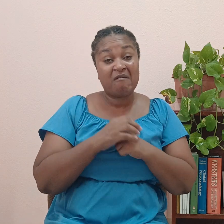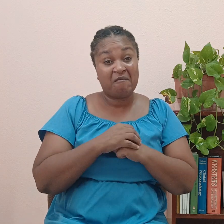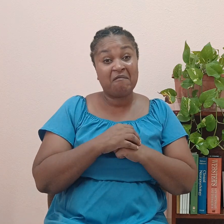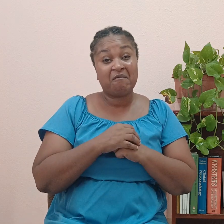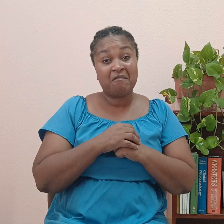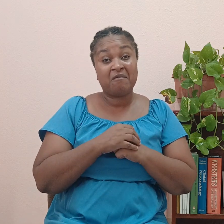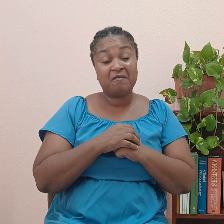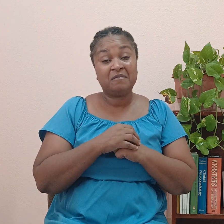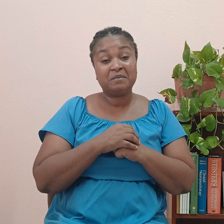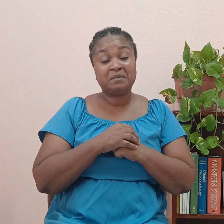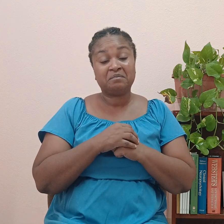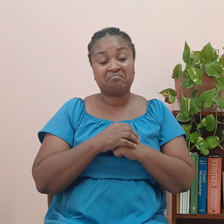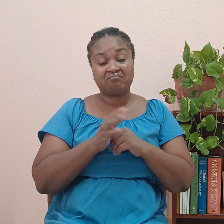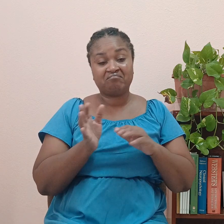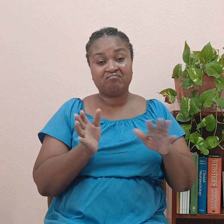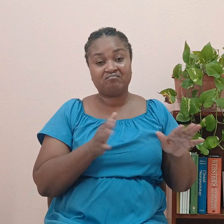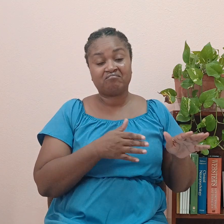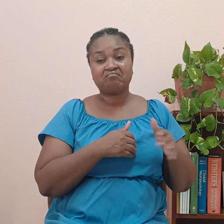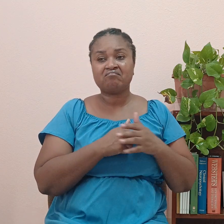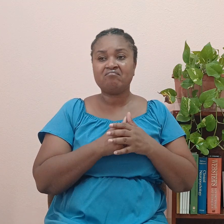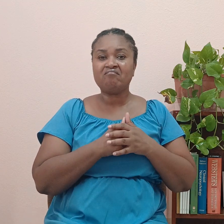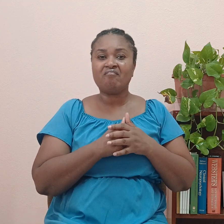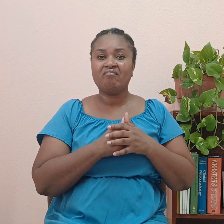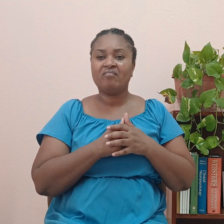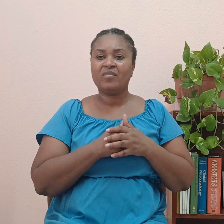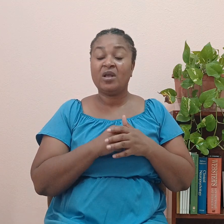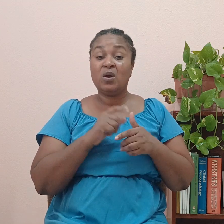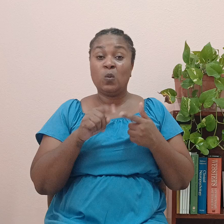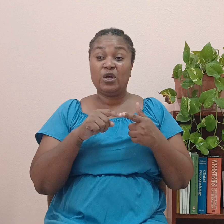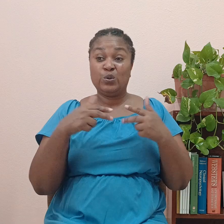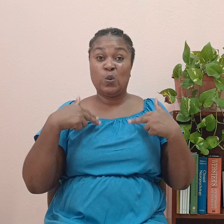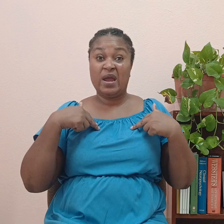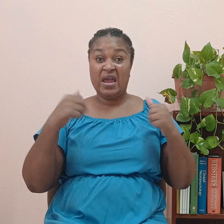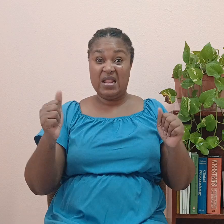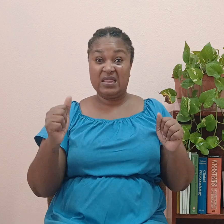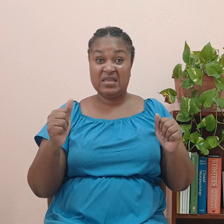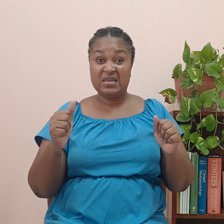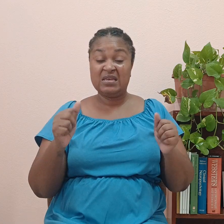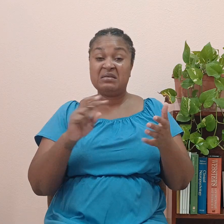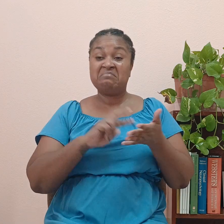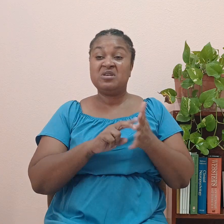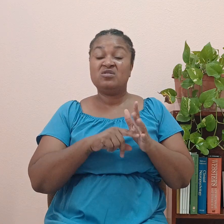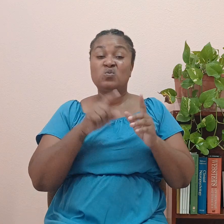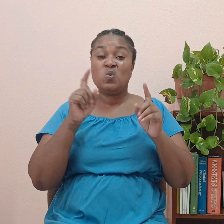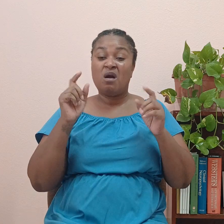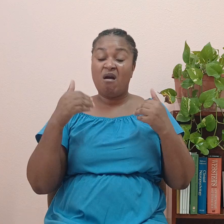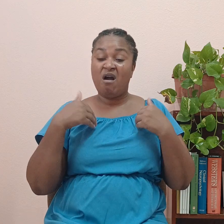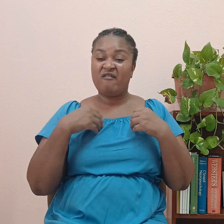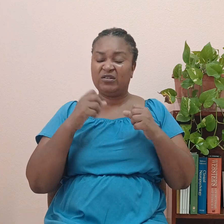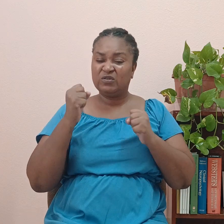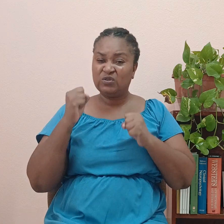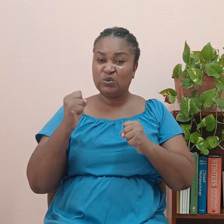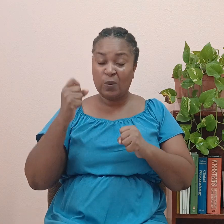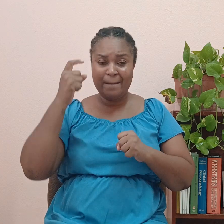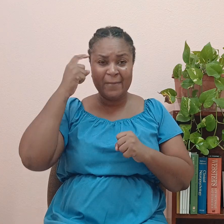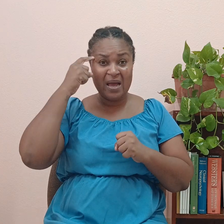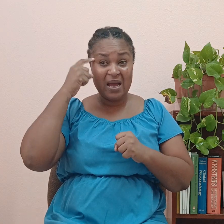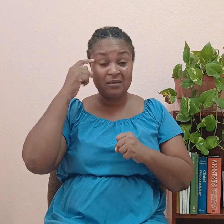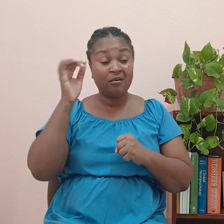Being healthy means having a sound mind as well as having a healthy body.